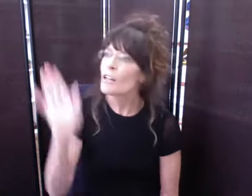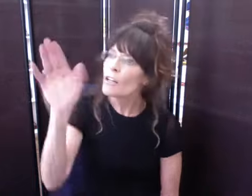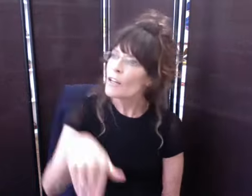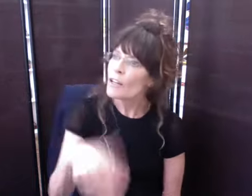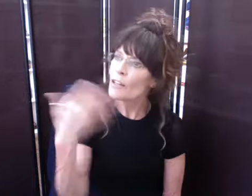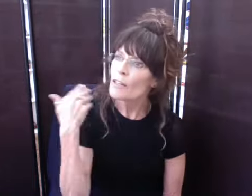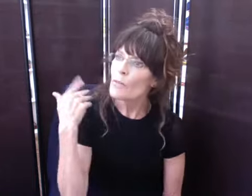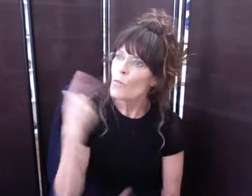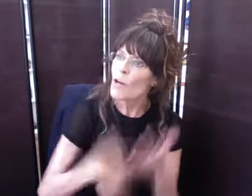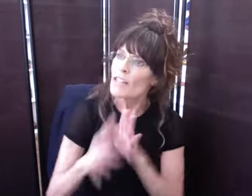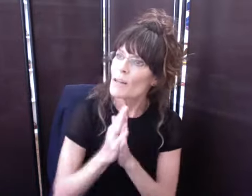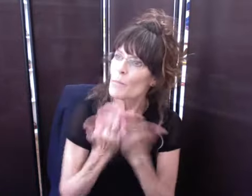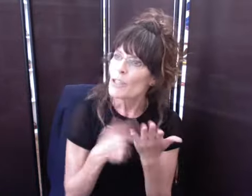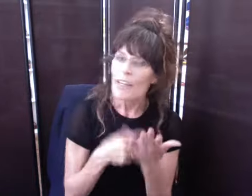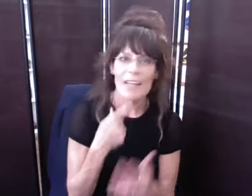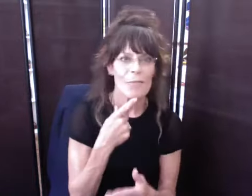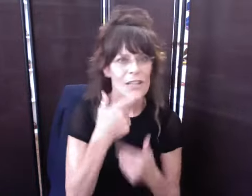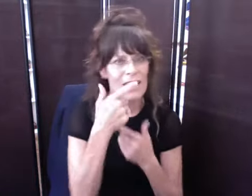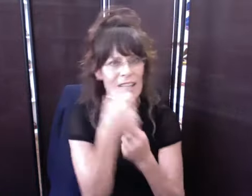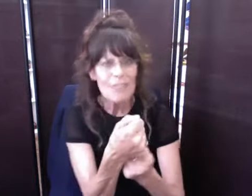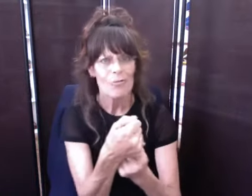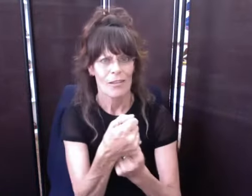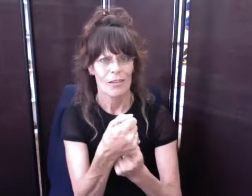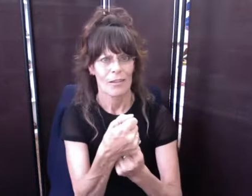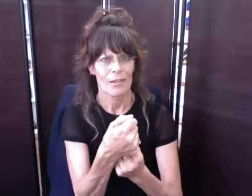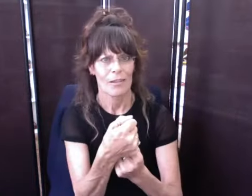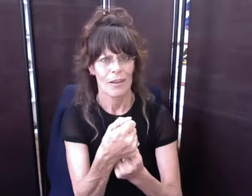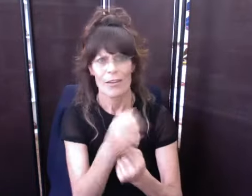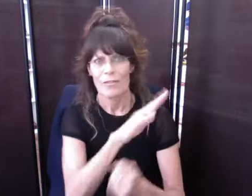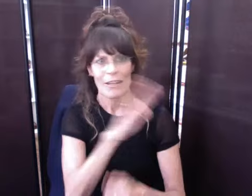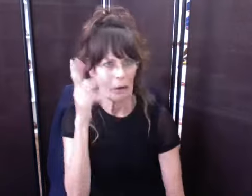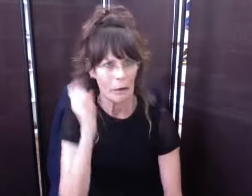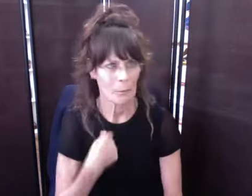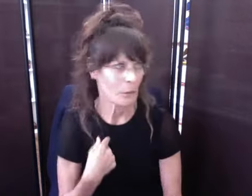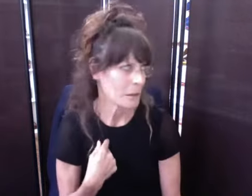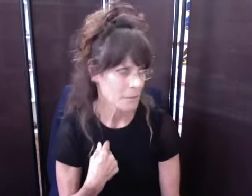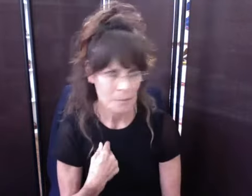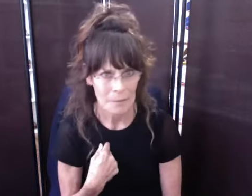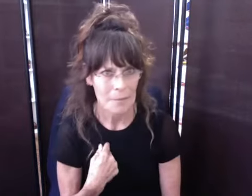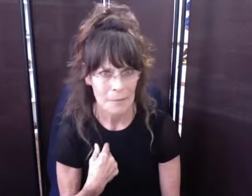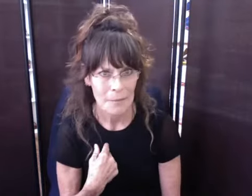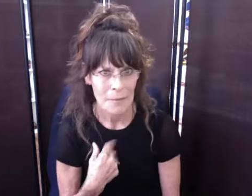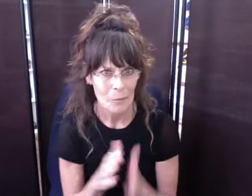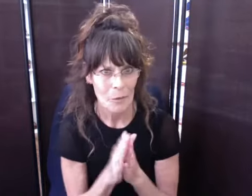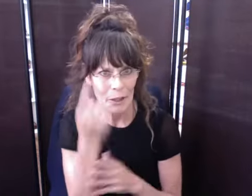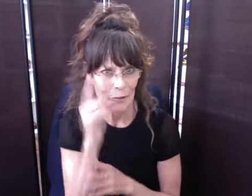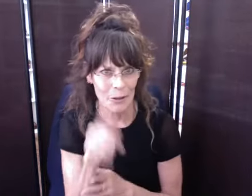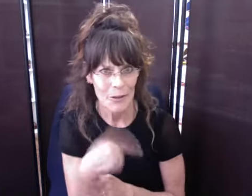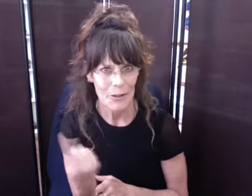says. And you know what's interesting? Although you'd never hear me talk anyone out of praying for someone that they resent, it's interesting that